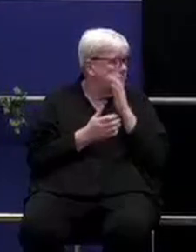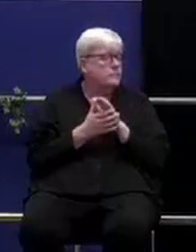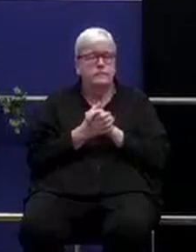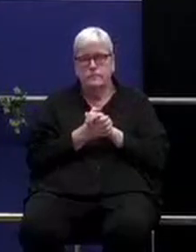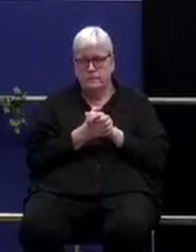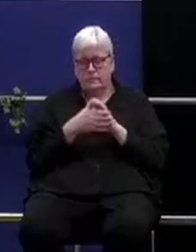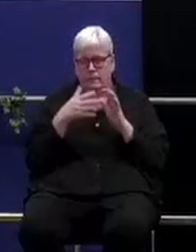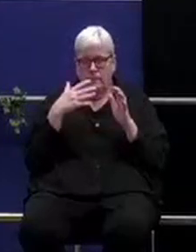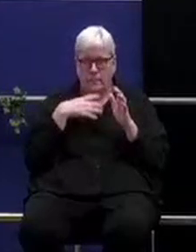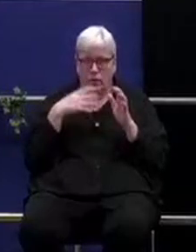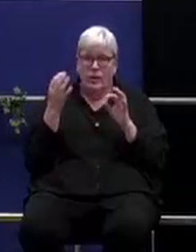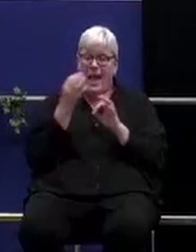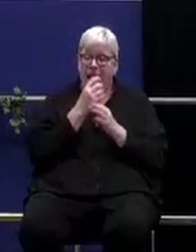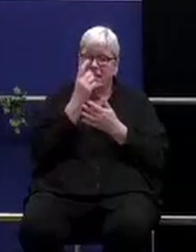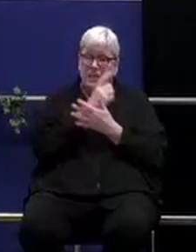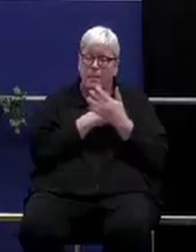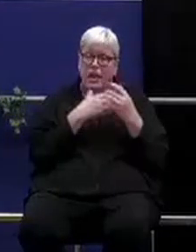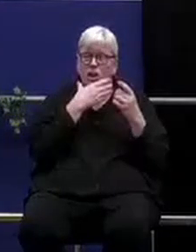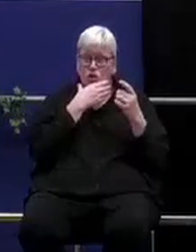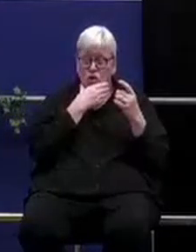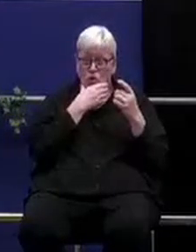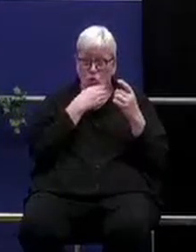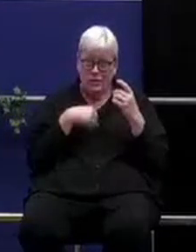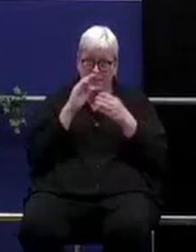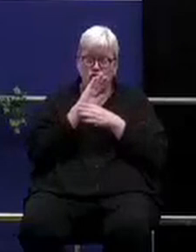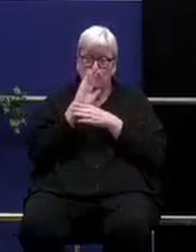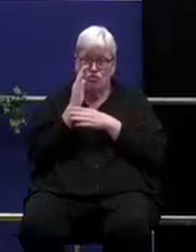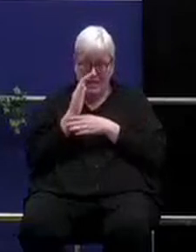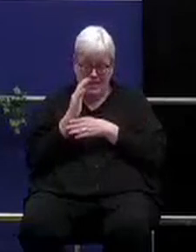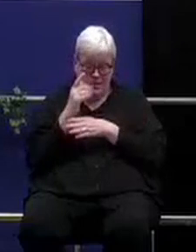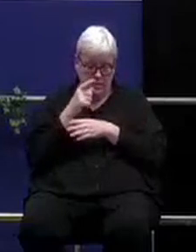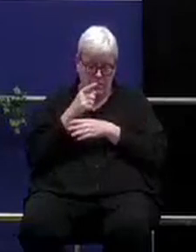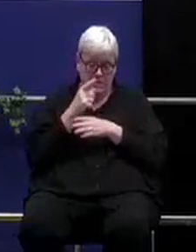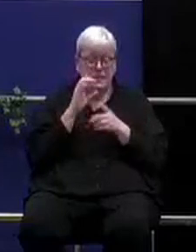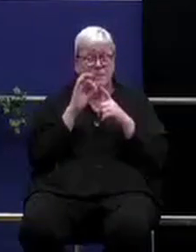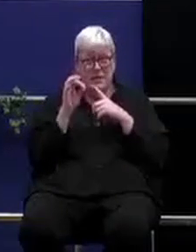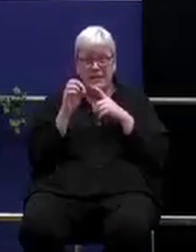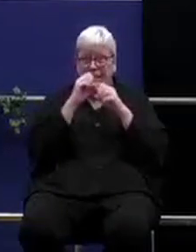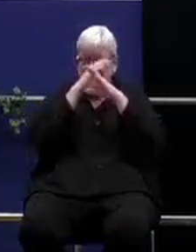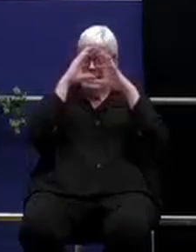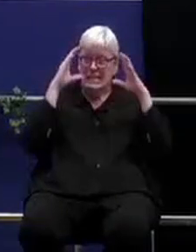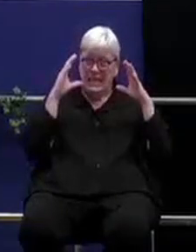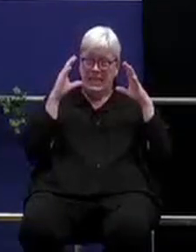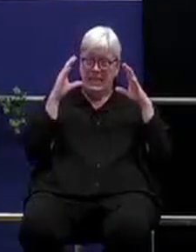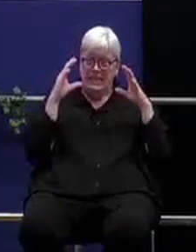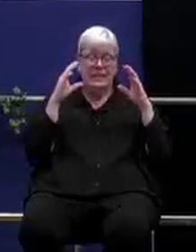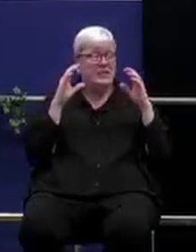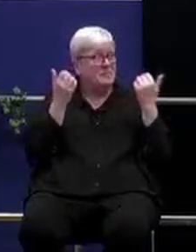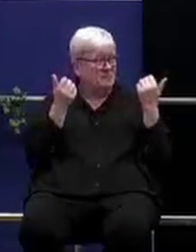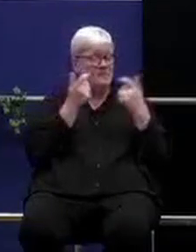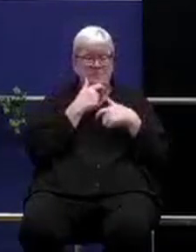I want to ask about the Christmas tree decorating competition. It's quite a specific scene in the novel. Everybody loves that.